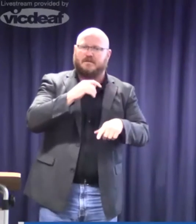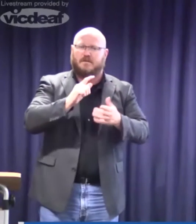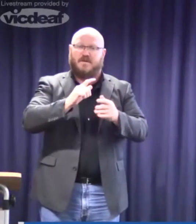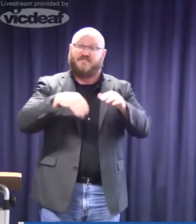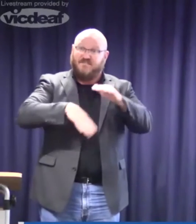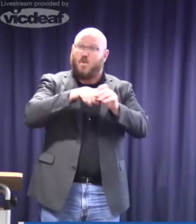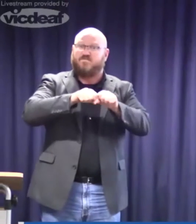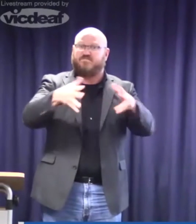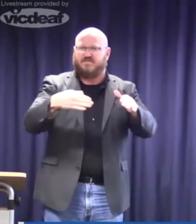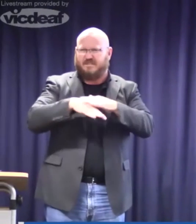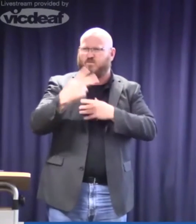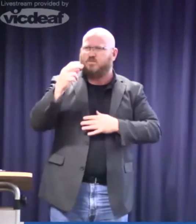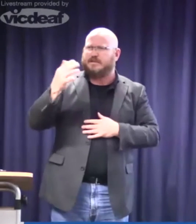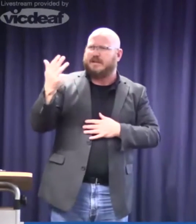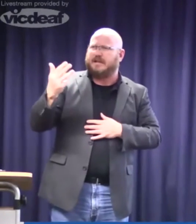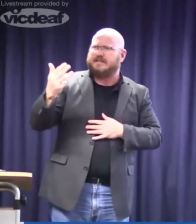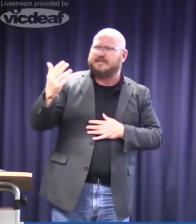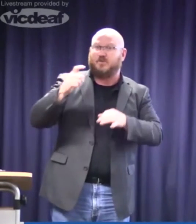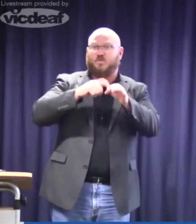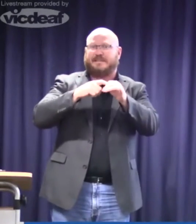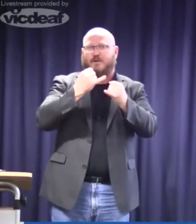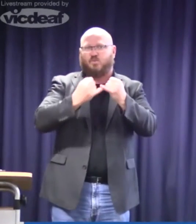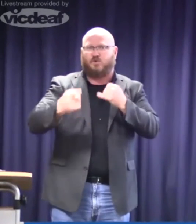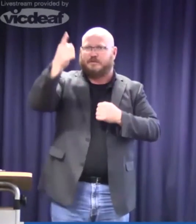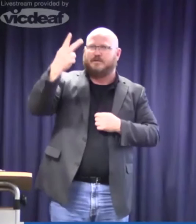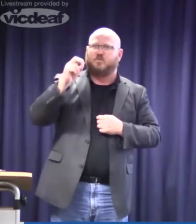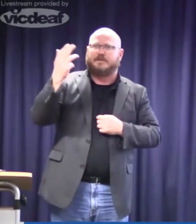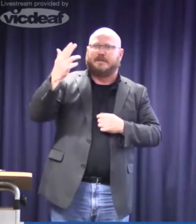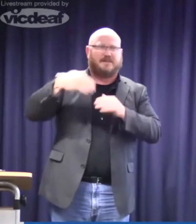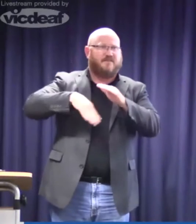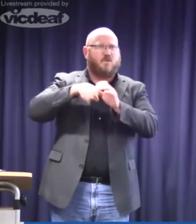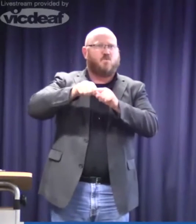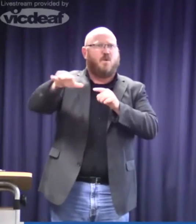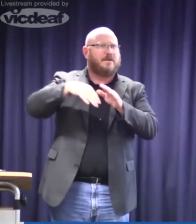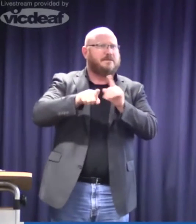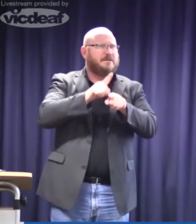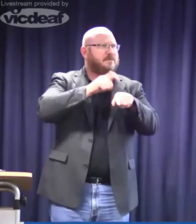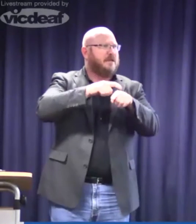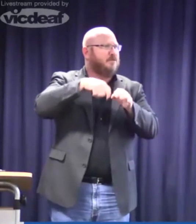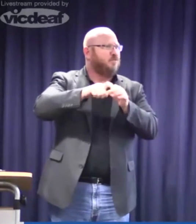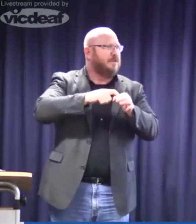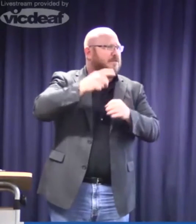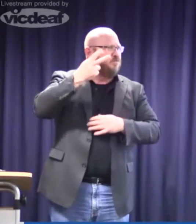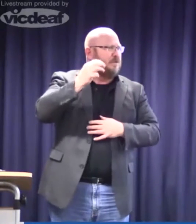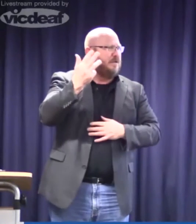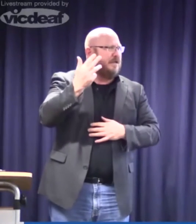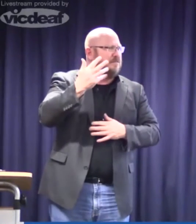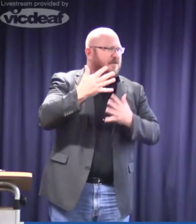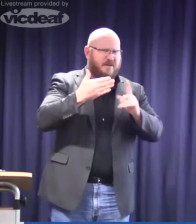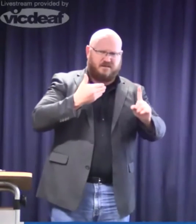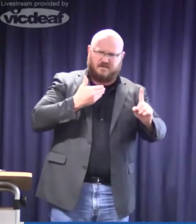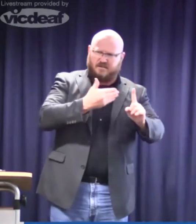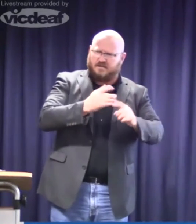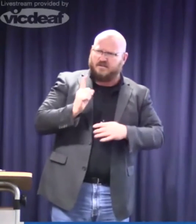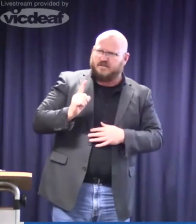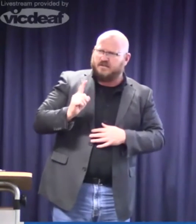sites are in regional areas. Sydney and Melbourne will not have the complete rollout in